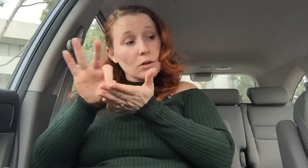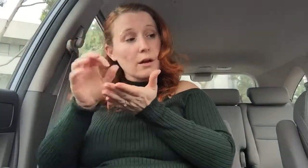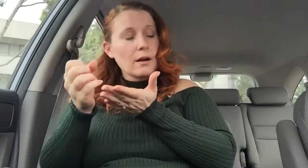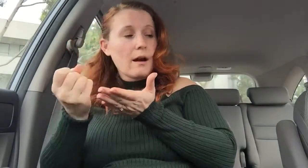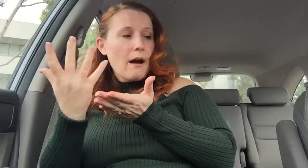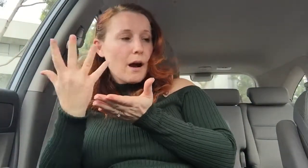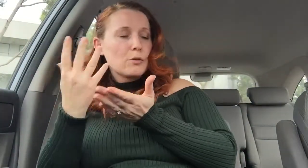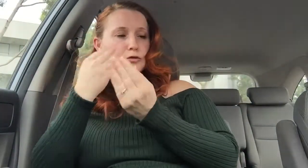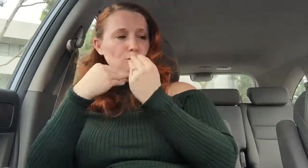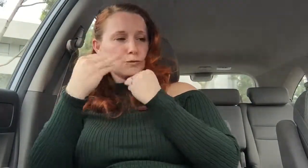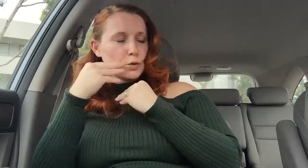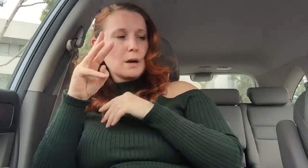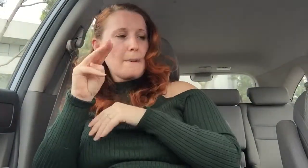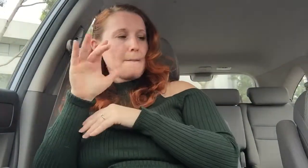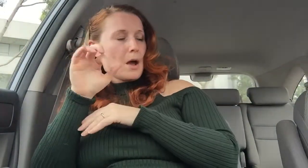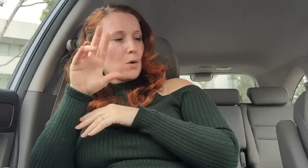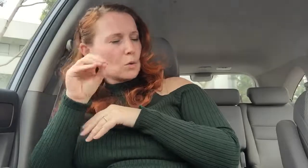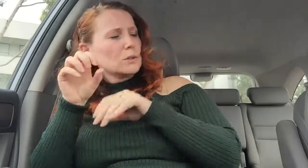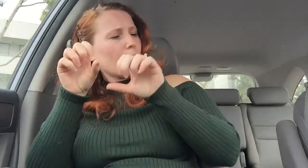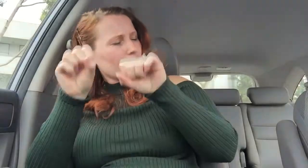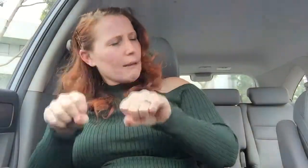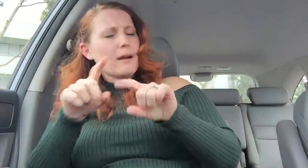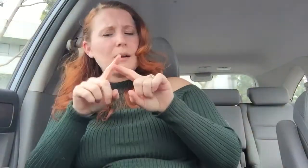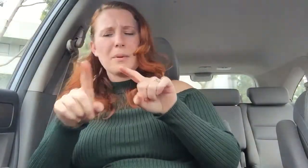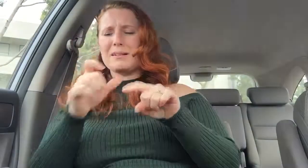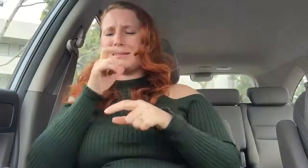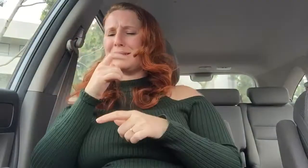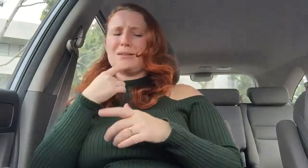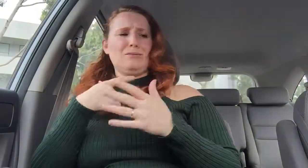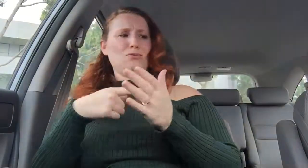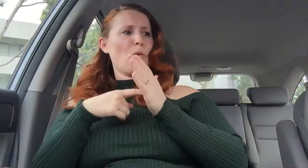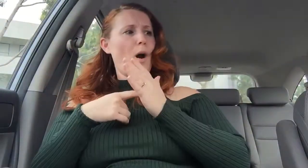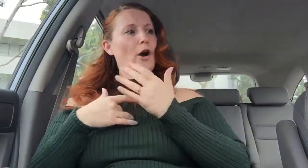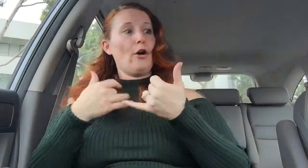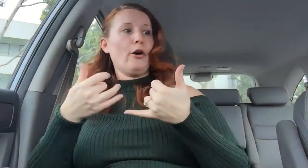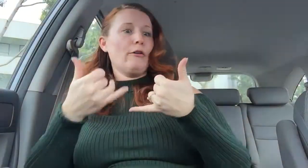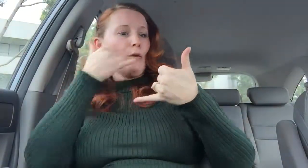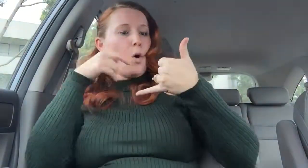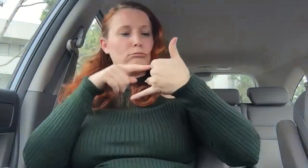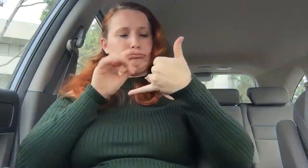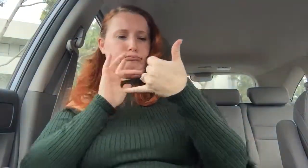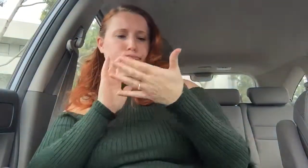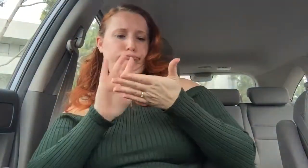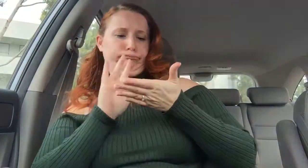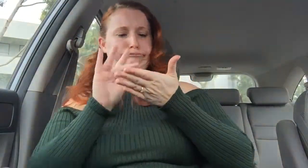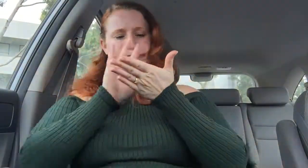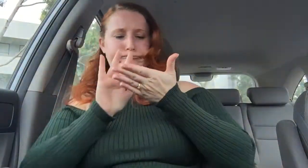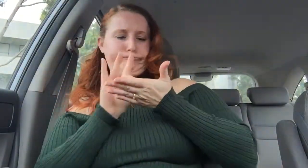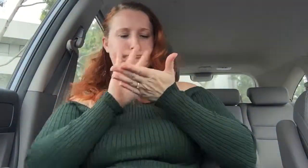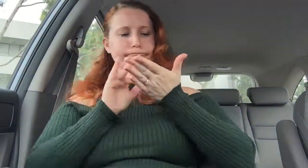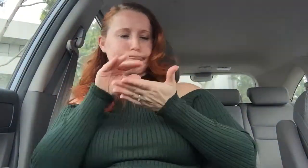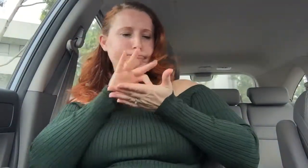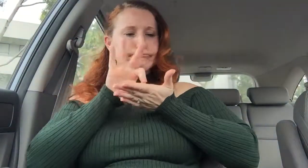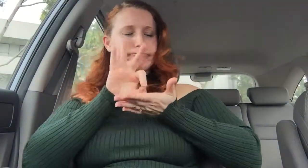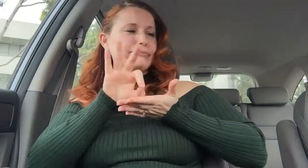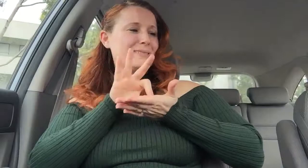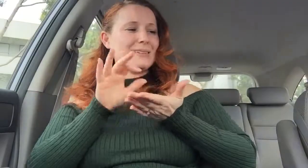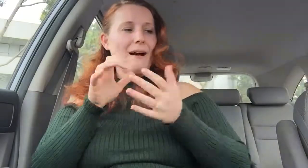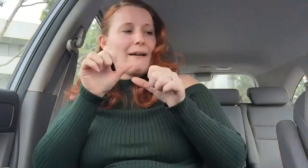intuitive eating for me. It doesn't require being like having my phone out at all times and like having like a scale in the kitchen. Like, I can do that with just being in tune with my body, and